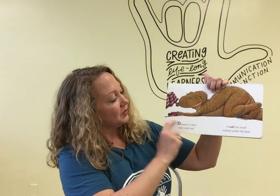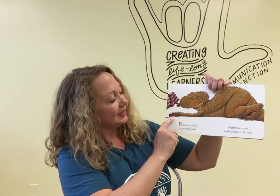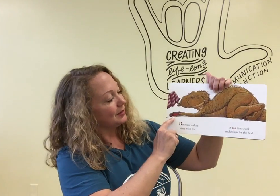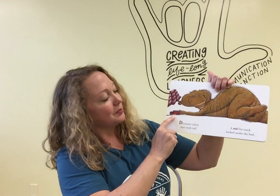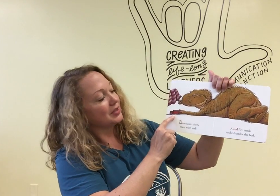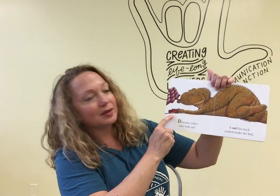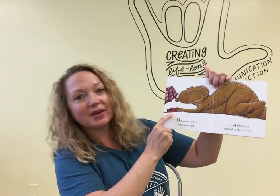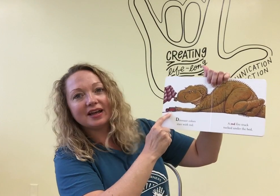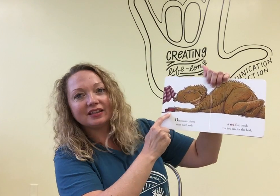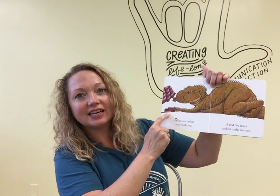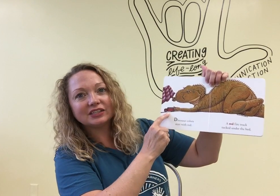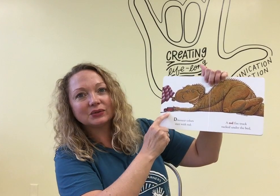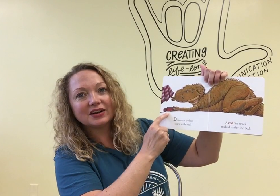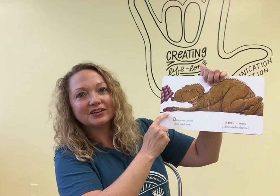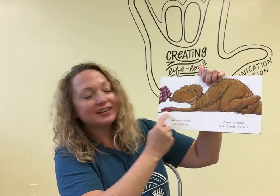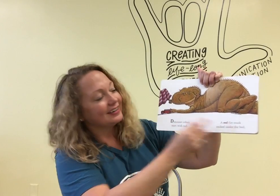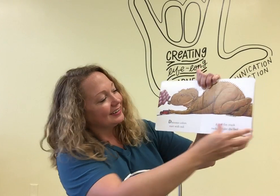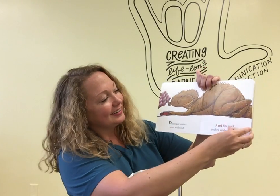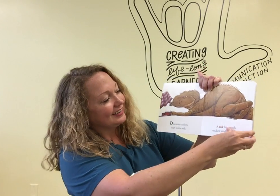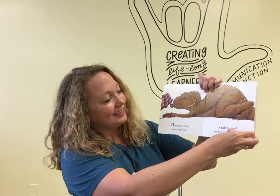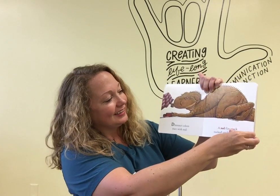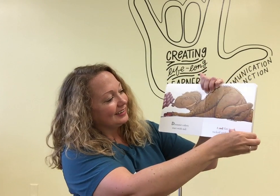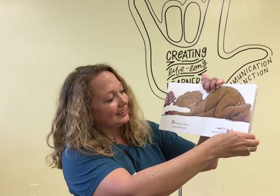see him putting the dinosaur under?